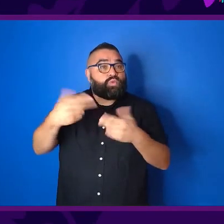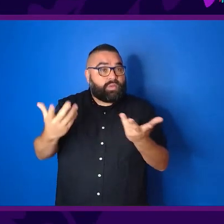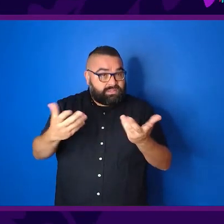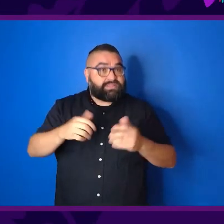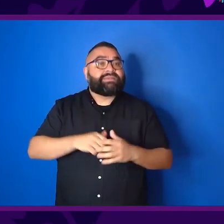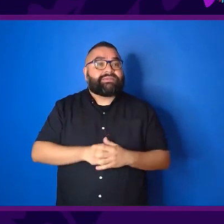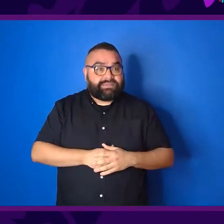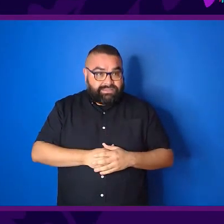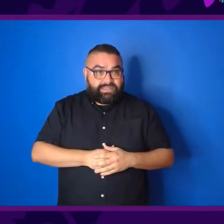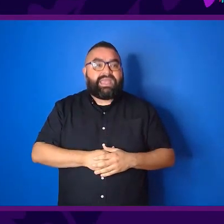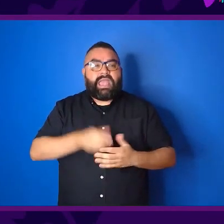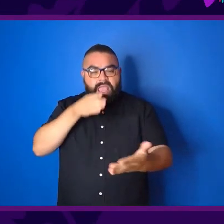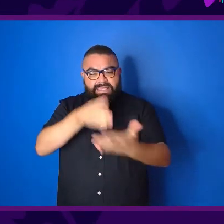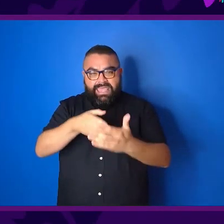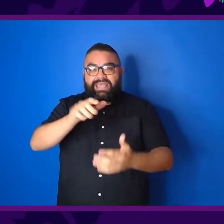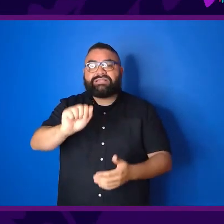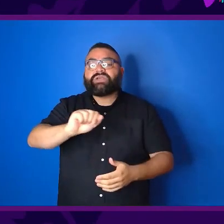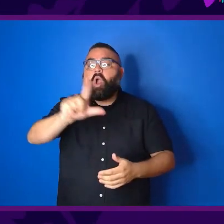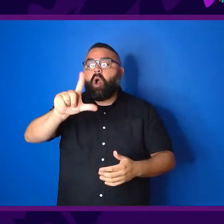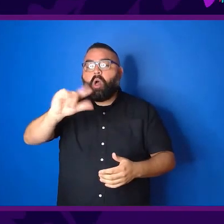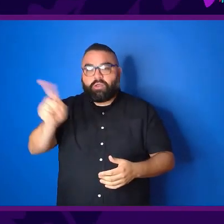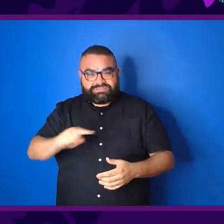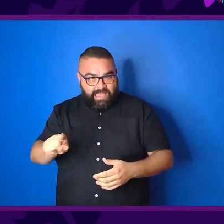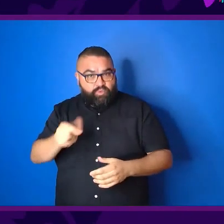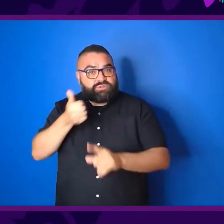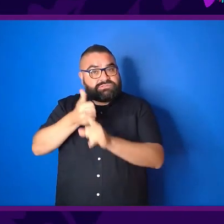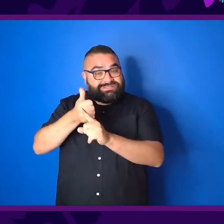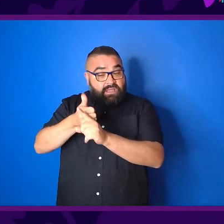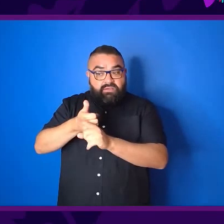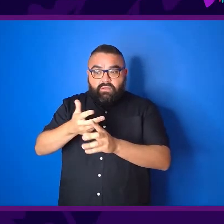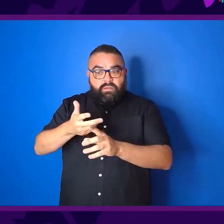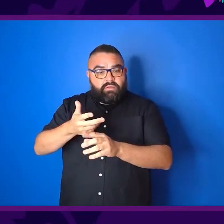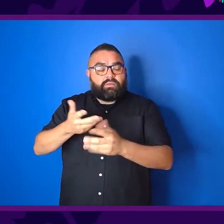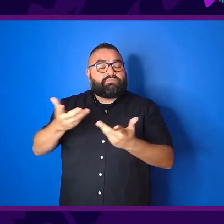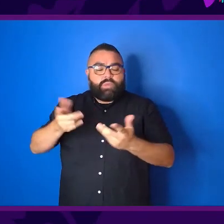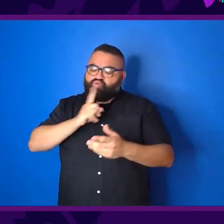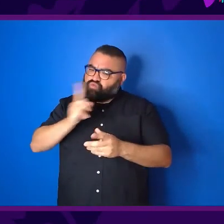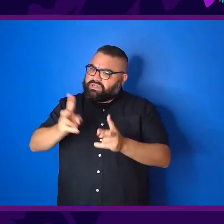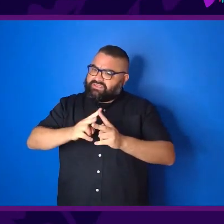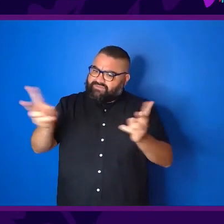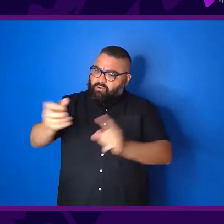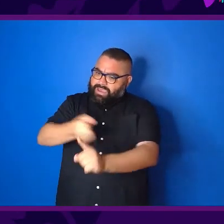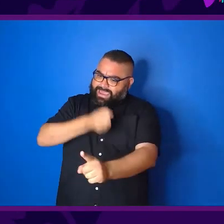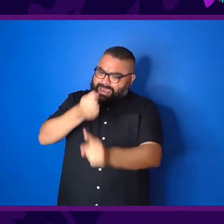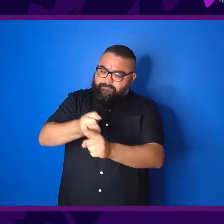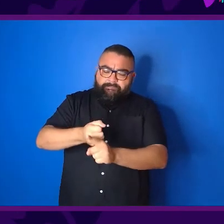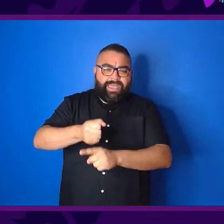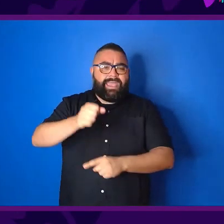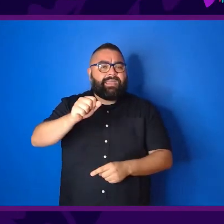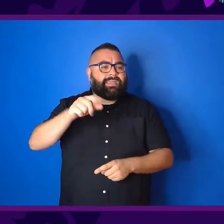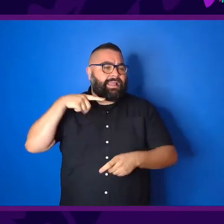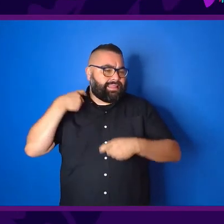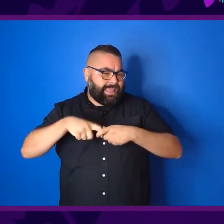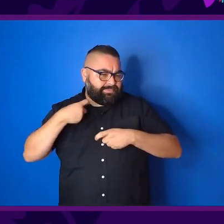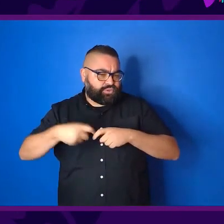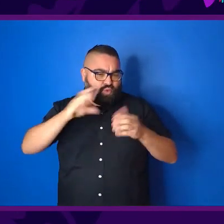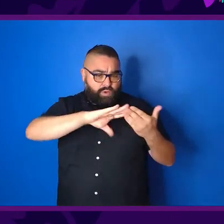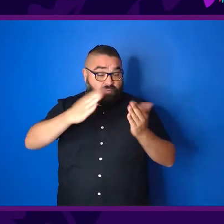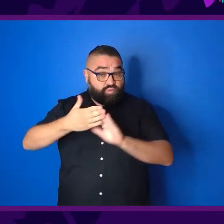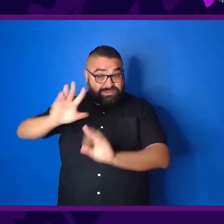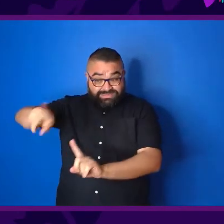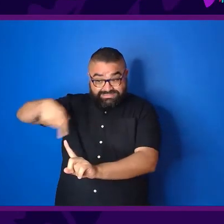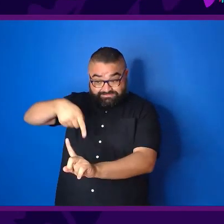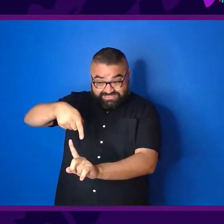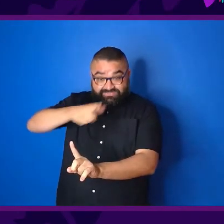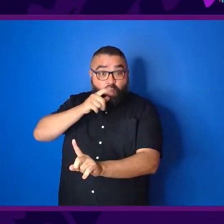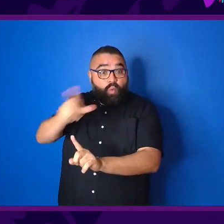Alzheimer's so impacts the Latino community and particularly women. And you